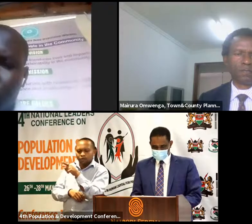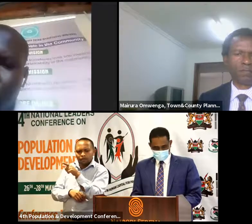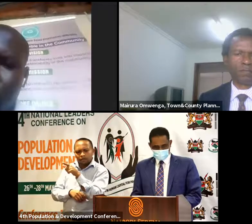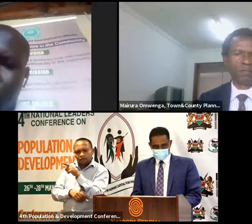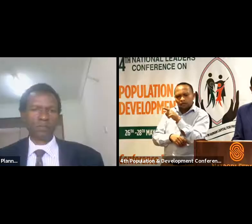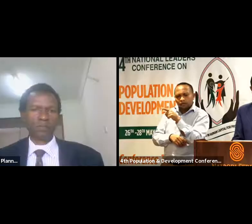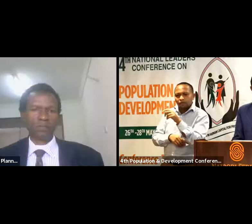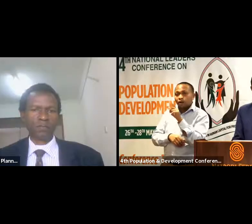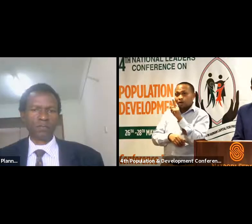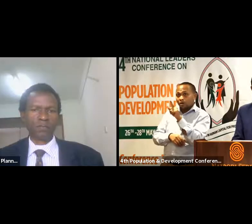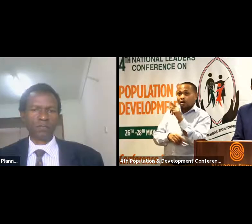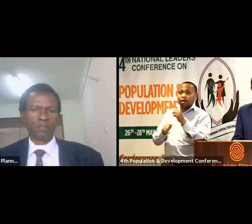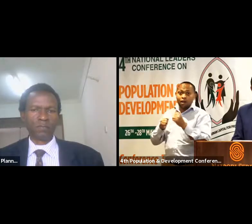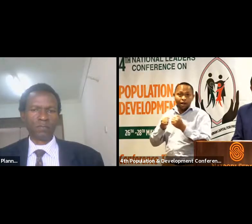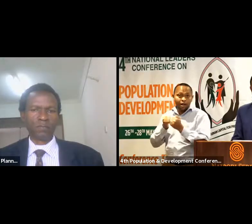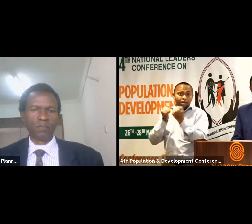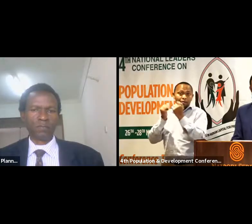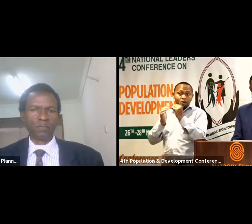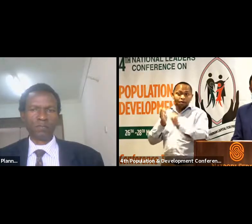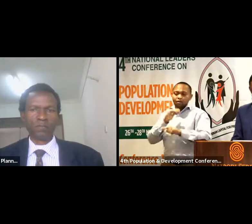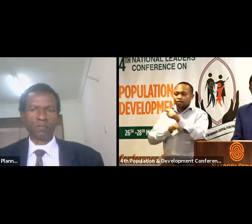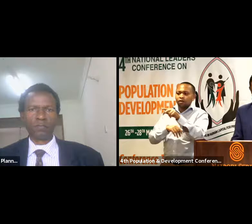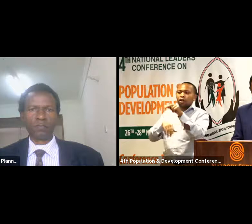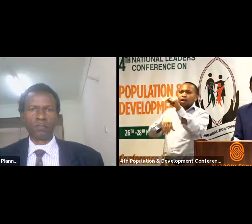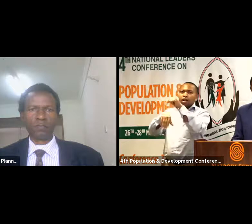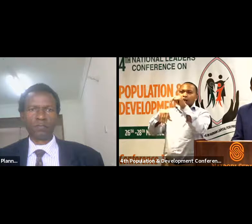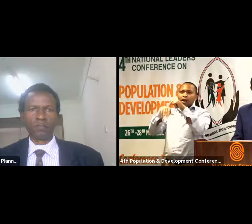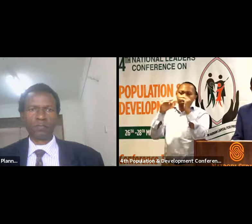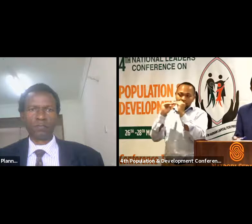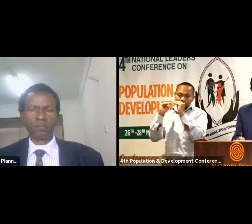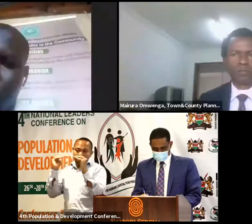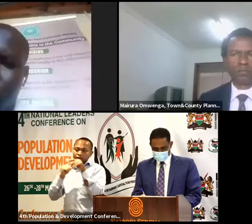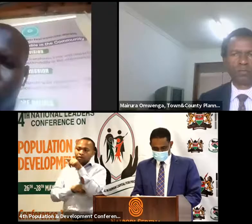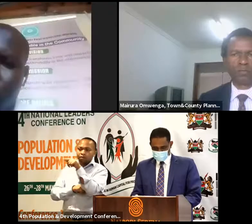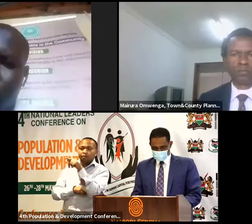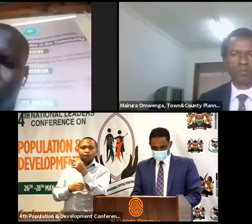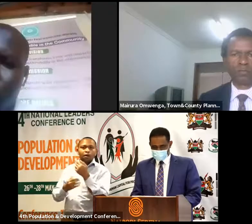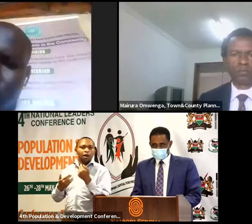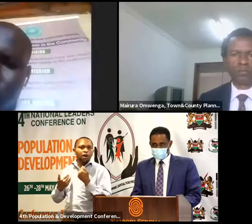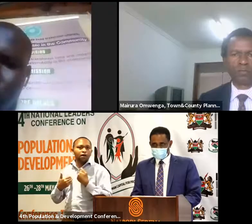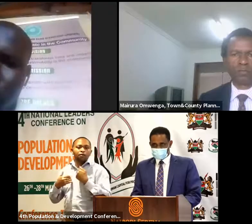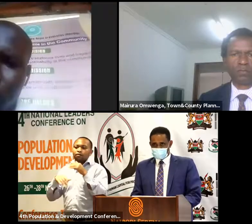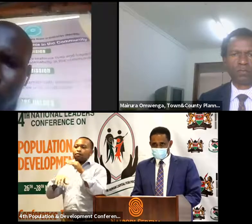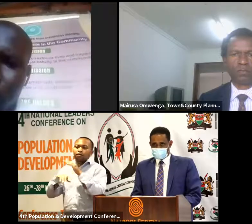what transpired is that at the national level, we seem to have very good